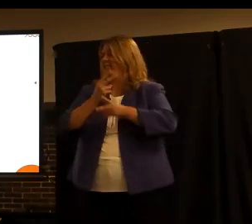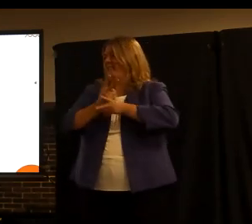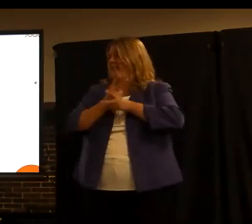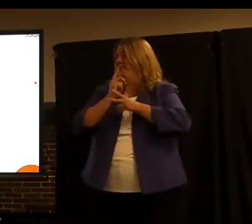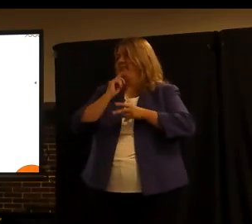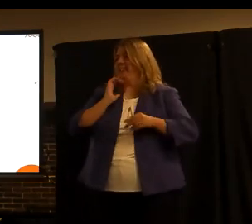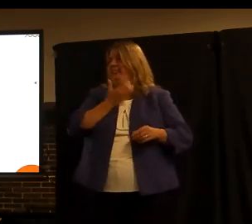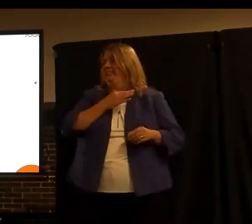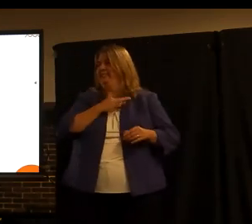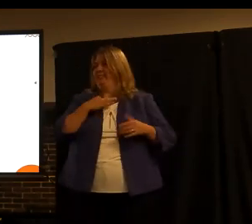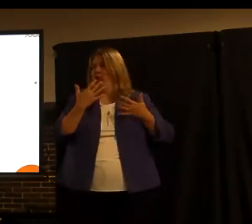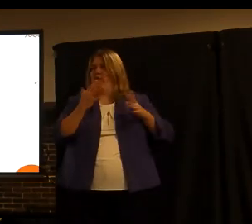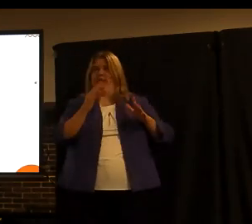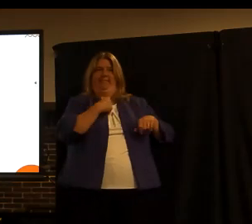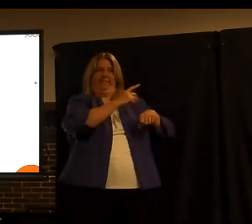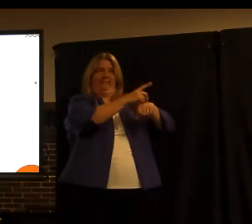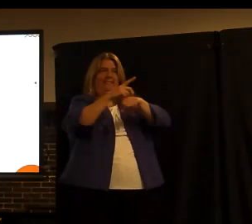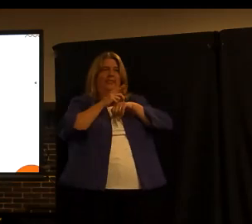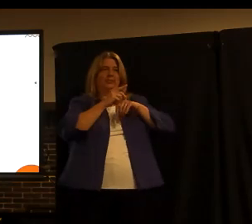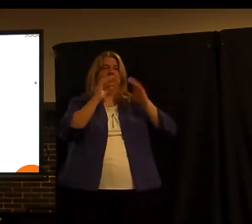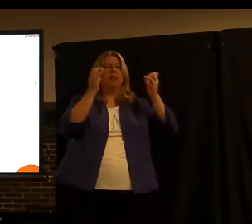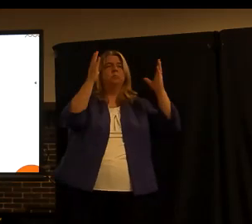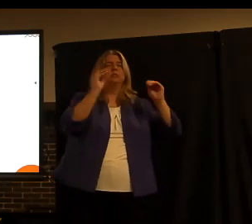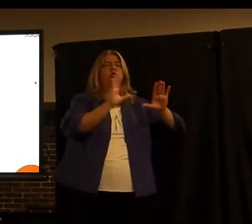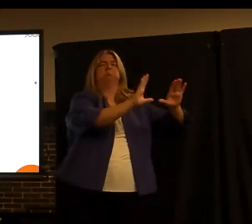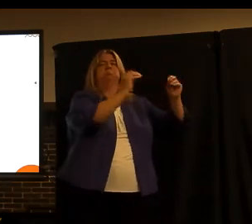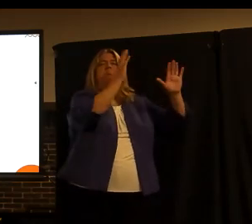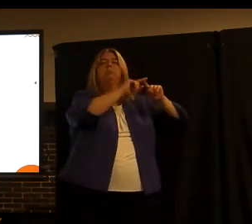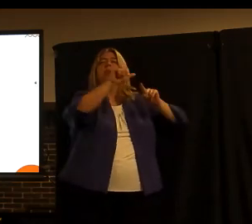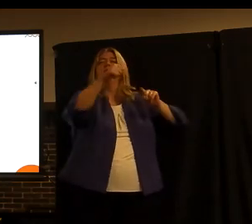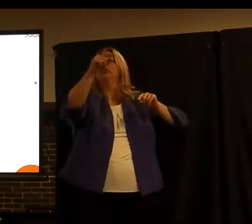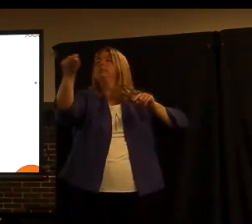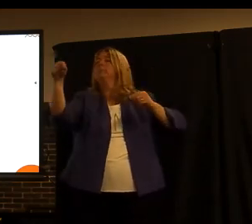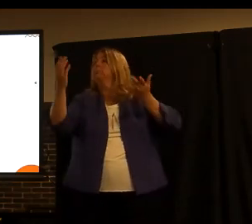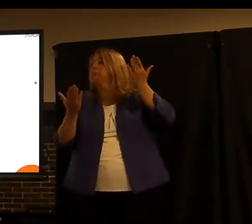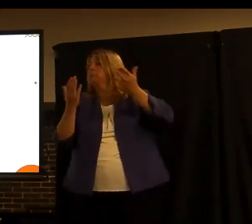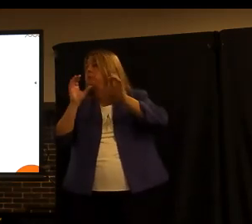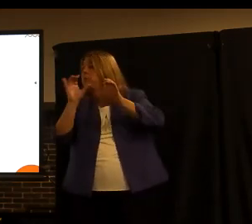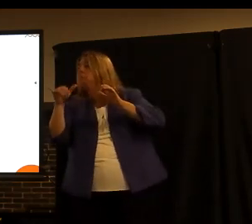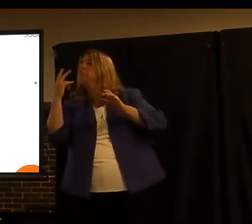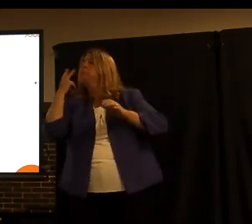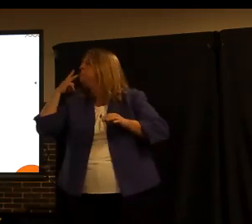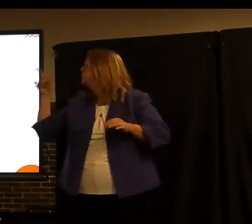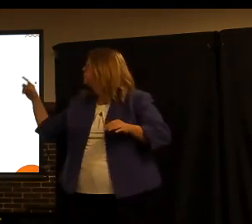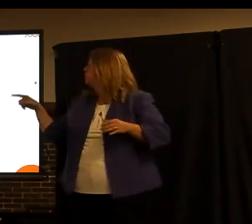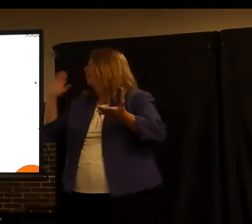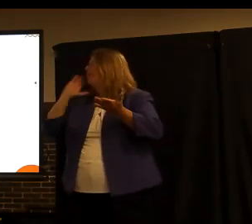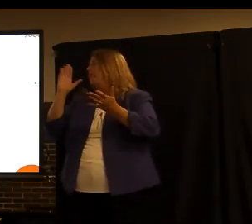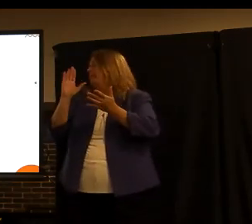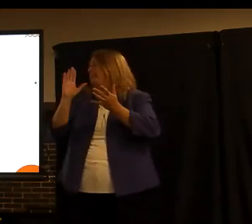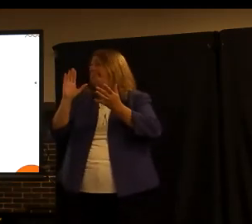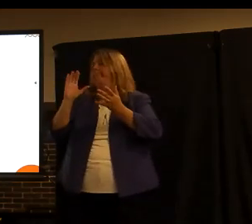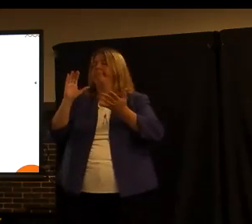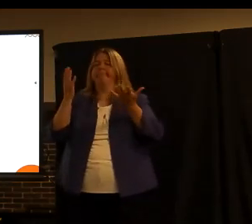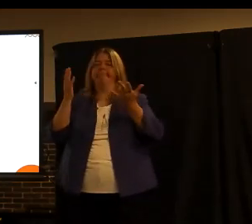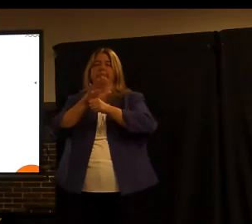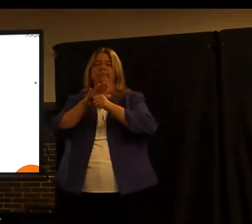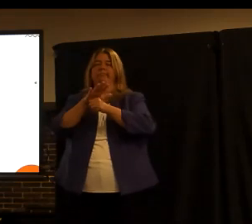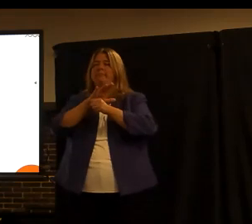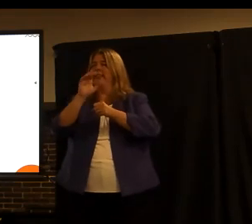options, and we'll be using our staff carefully for these services. Obviously, we already have people assigned various duties. We won't